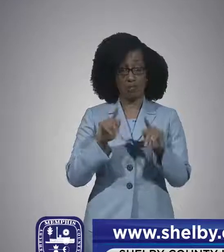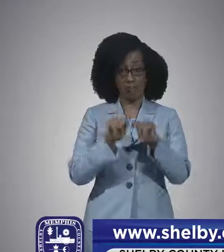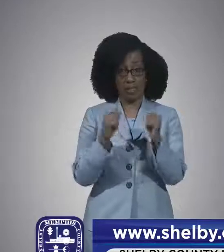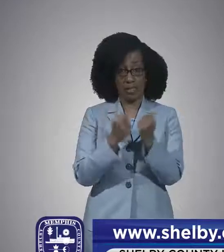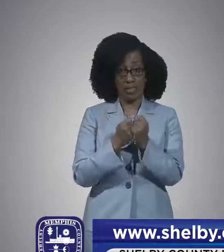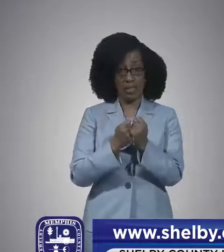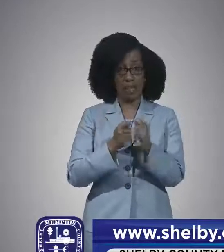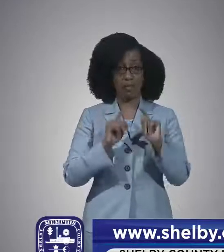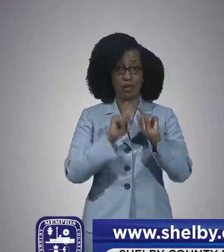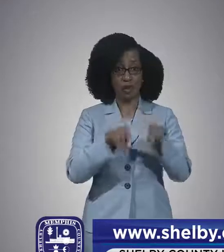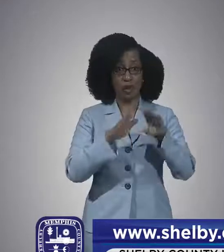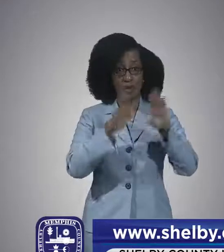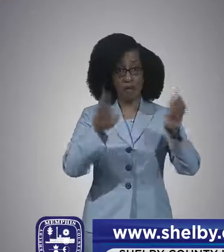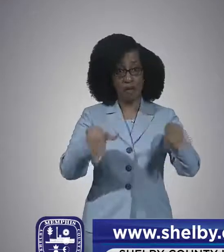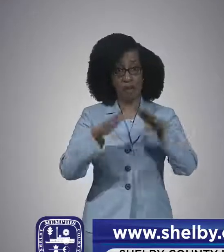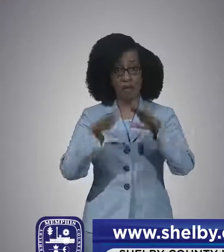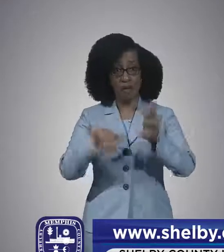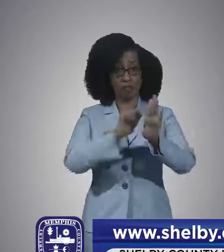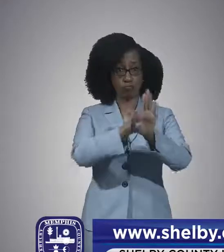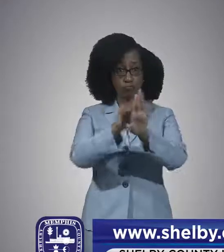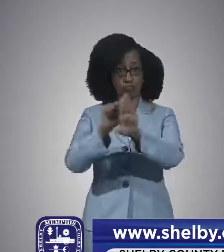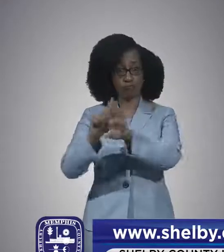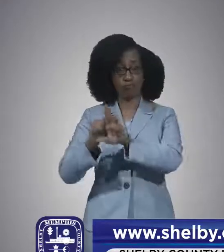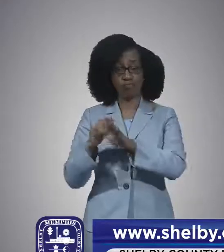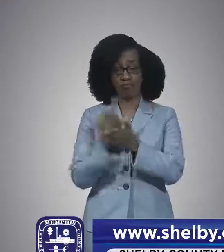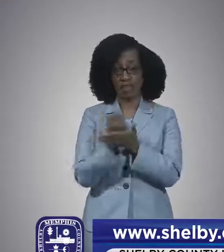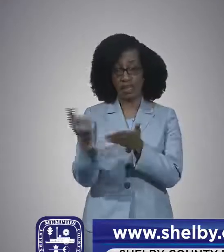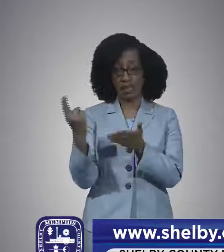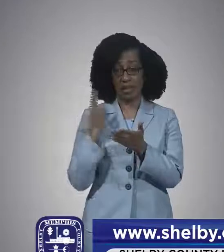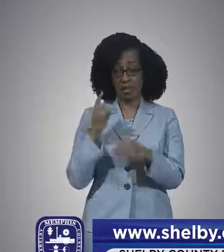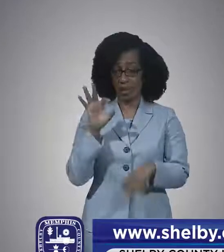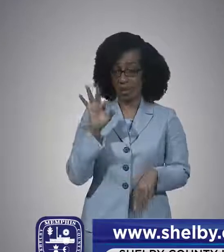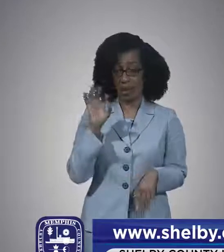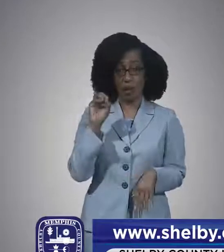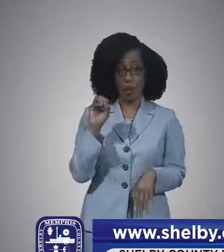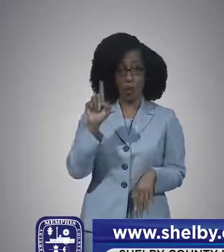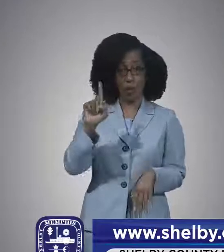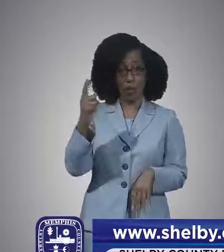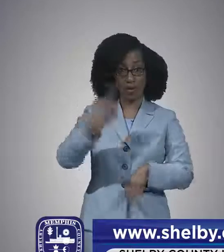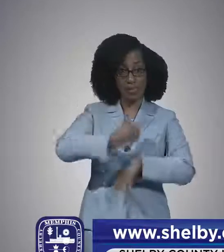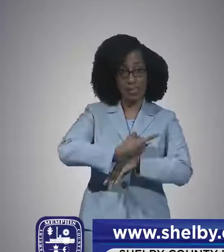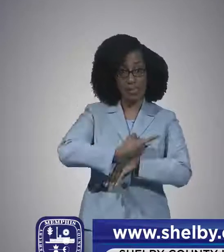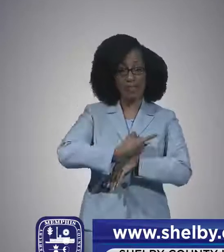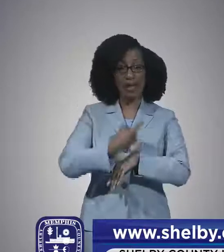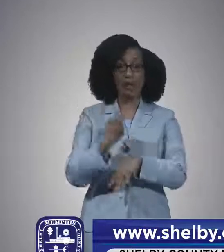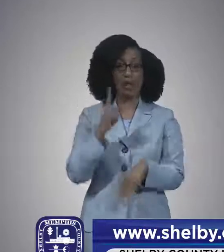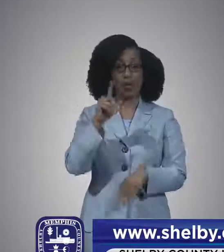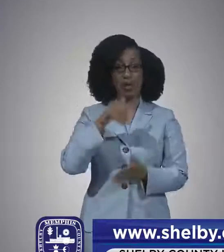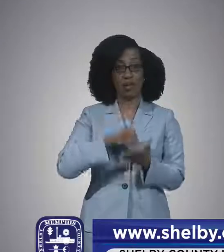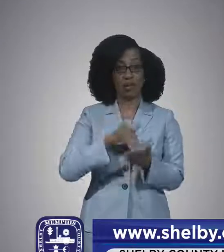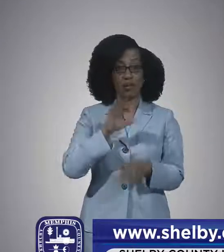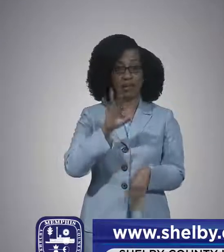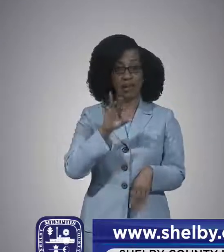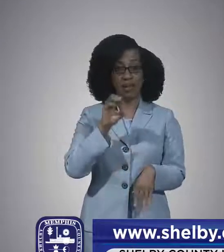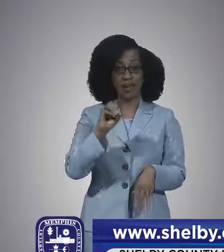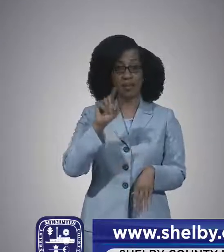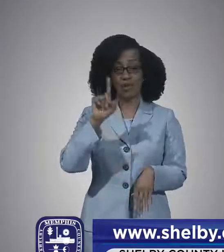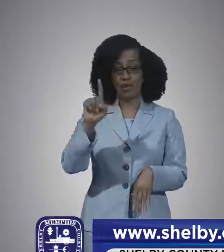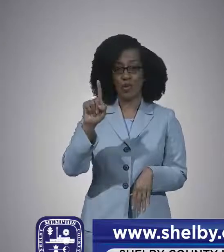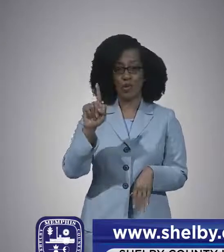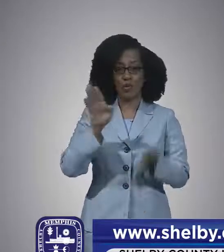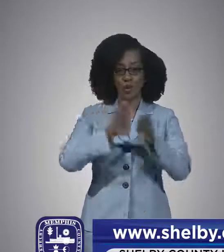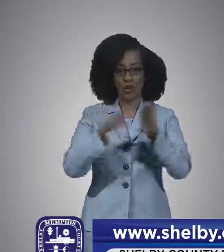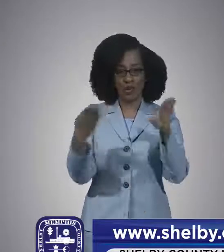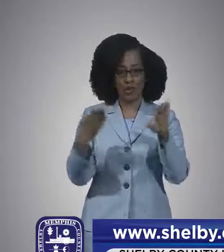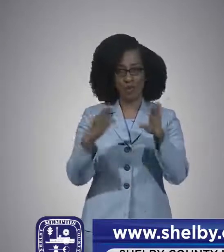week, in honor of 901 Day, they actually knocked on 1,901 doors. Had to get that extra